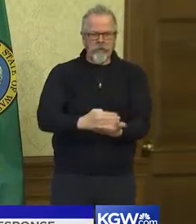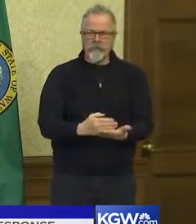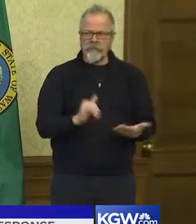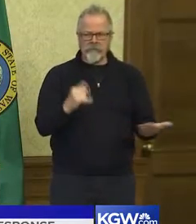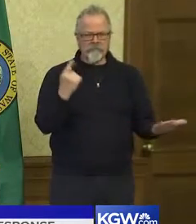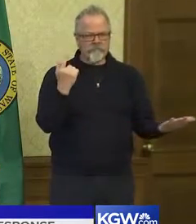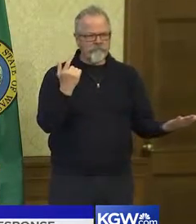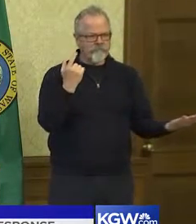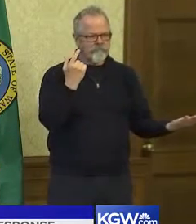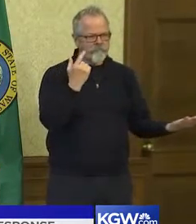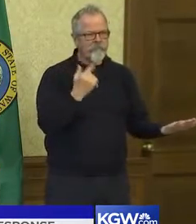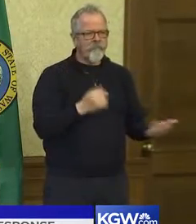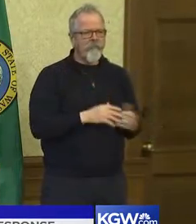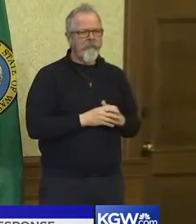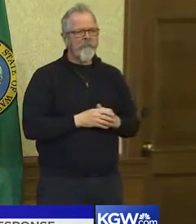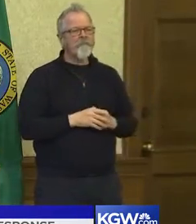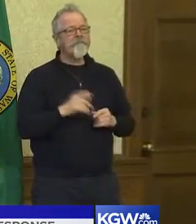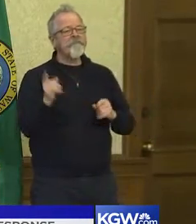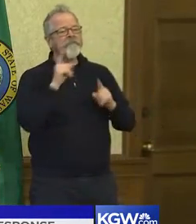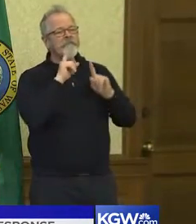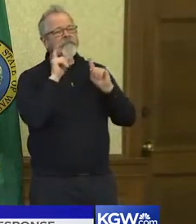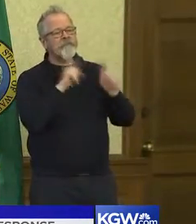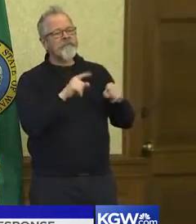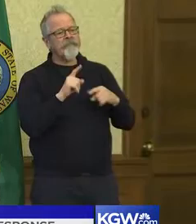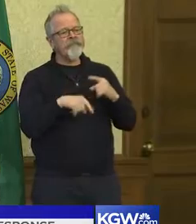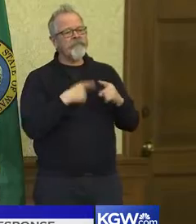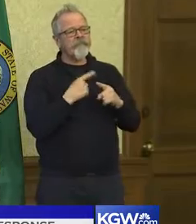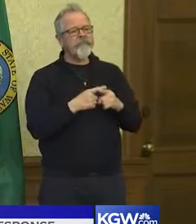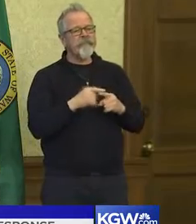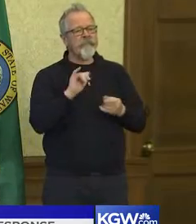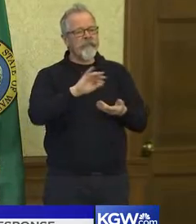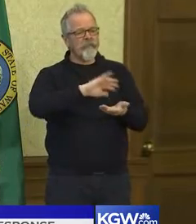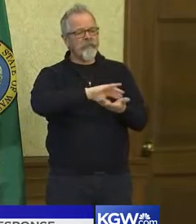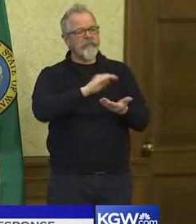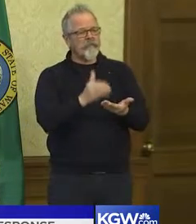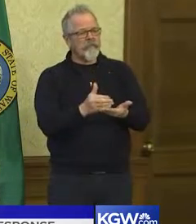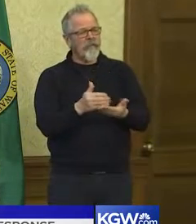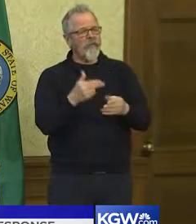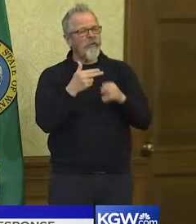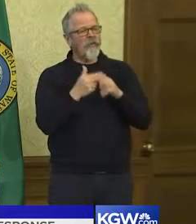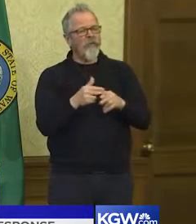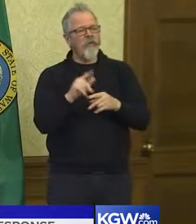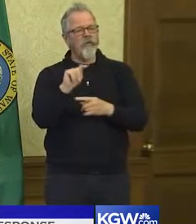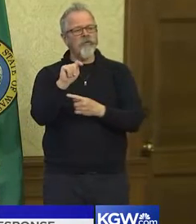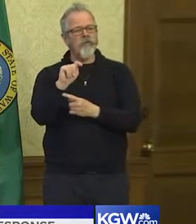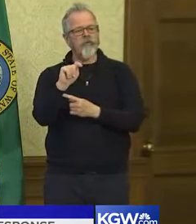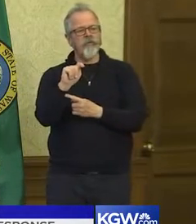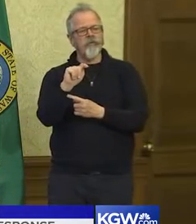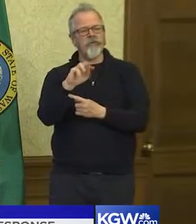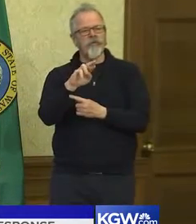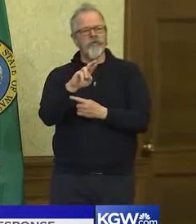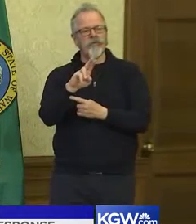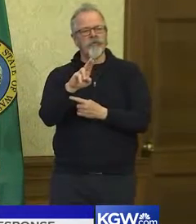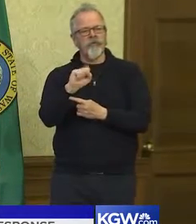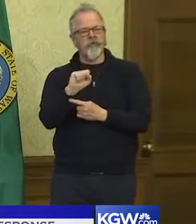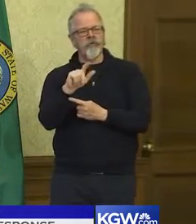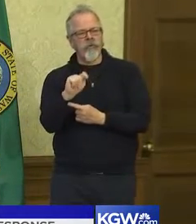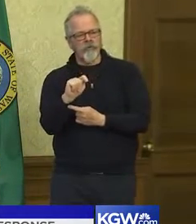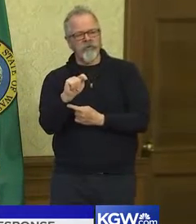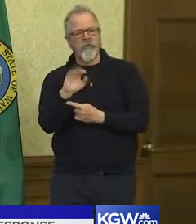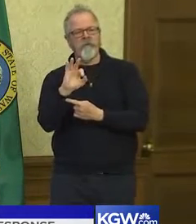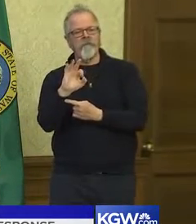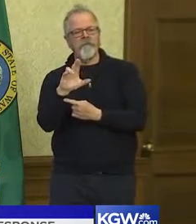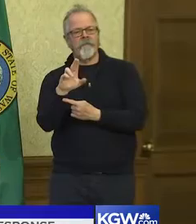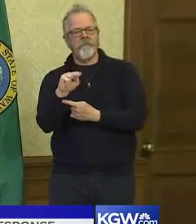one, business and labor came together almost a decade ago to really create the strongest unemployment insurance program in the country. As a